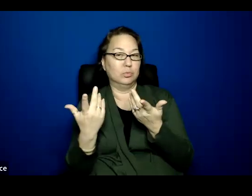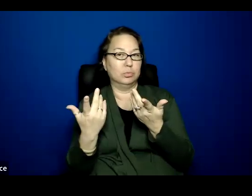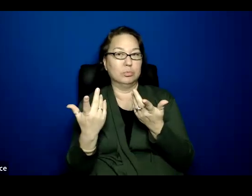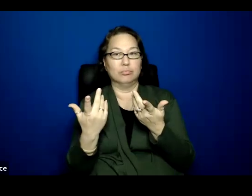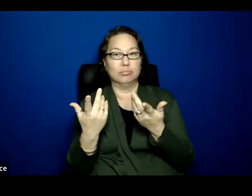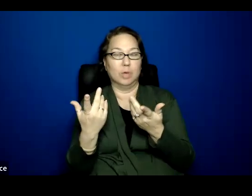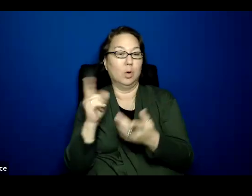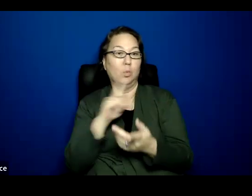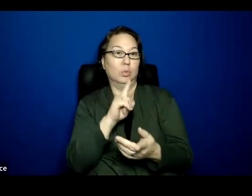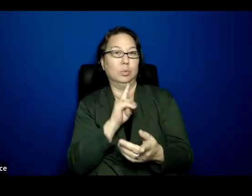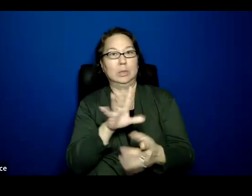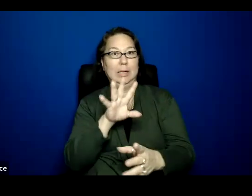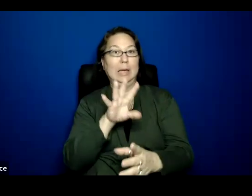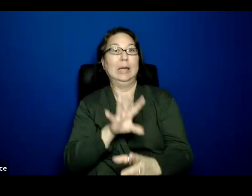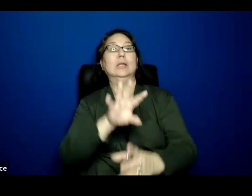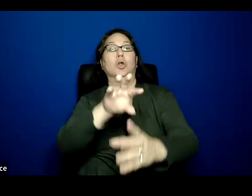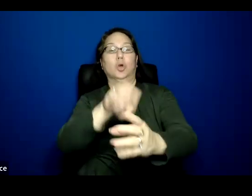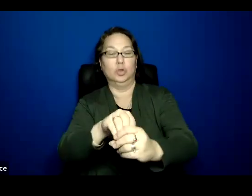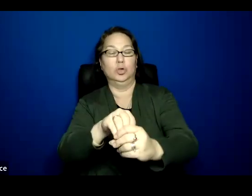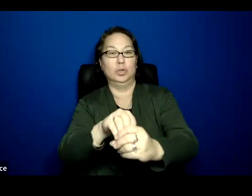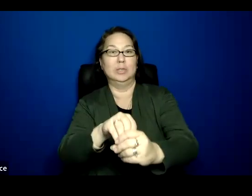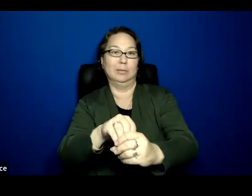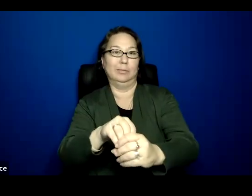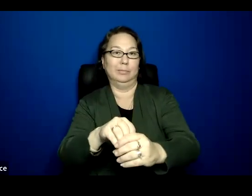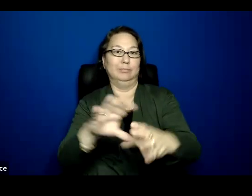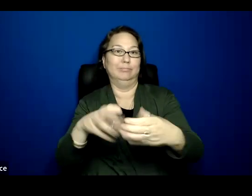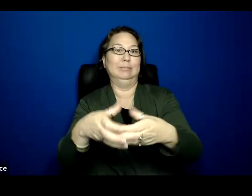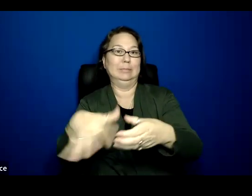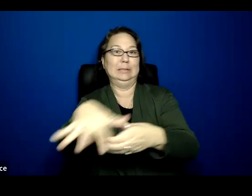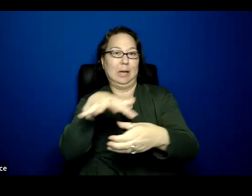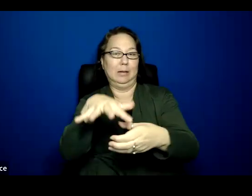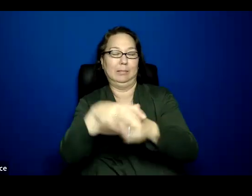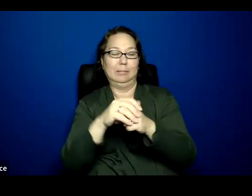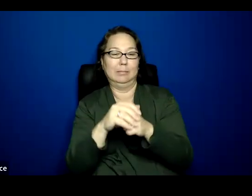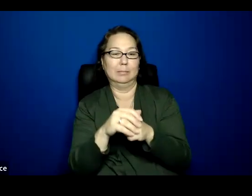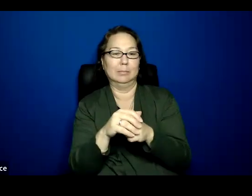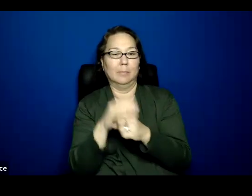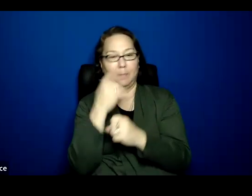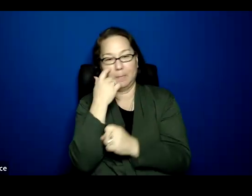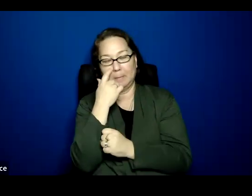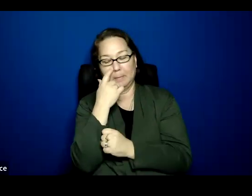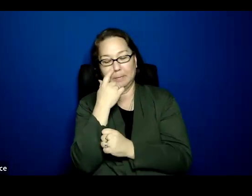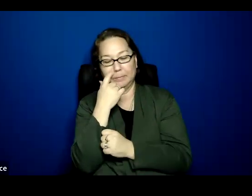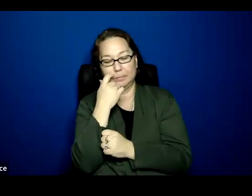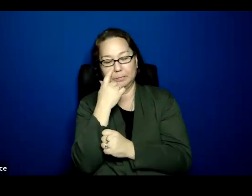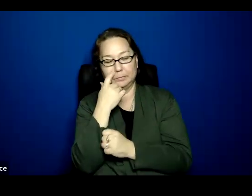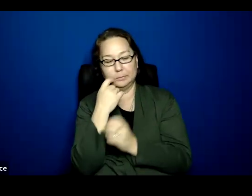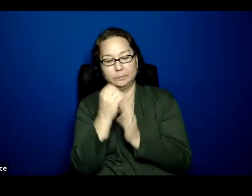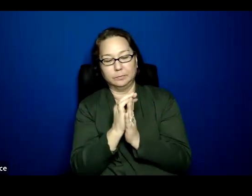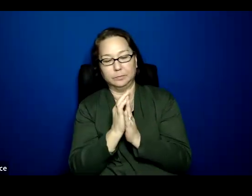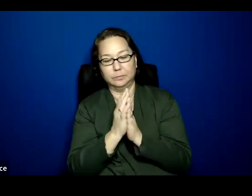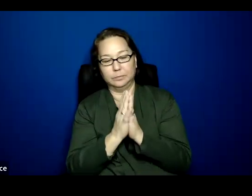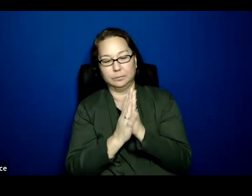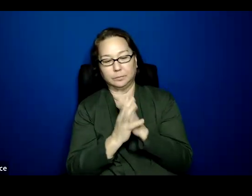an inclusive setting. And so I know that there's been a